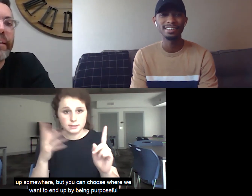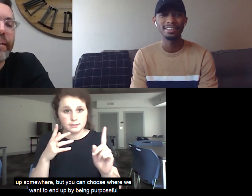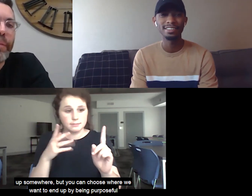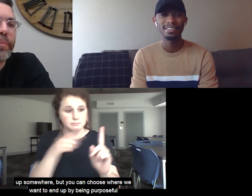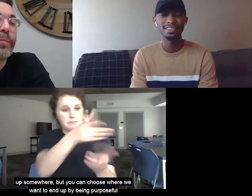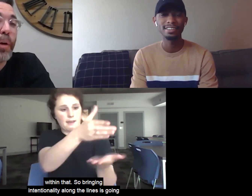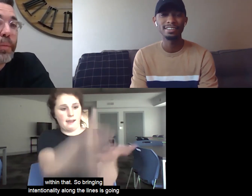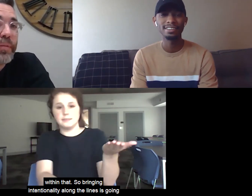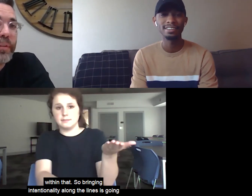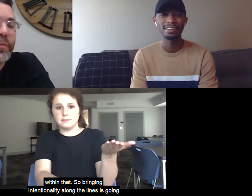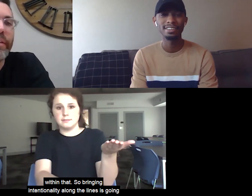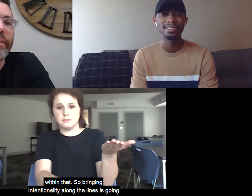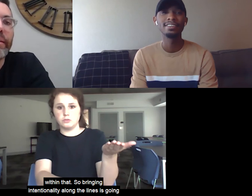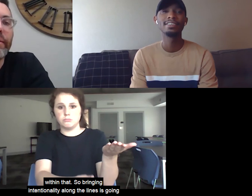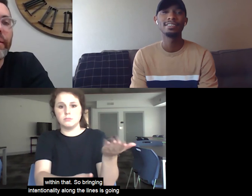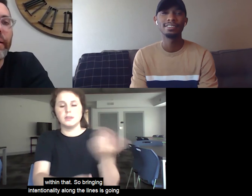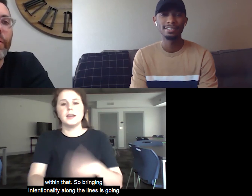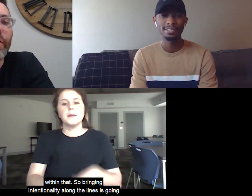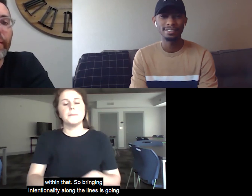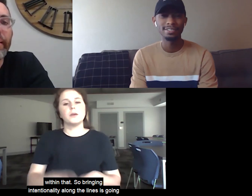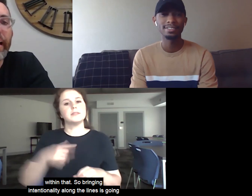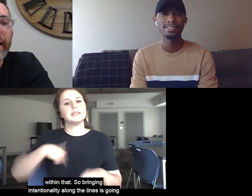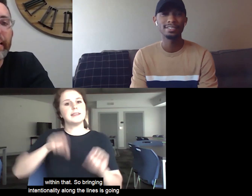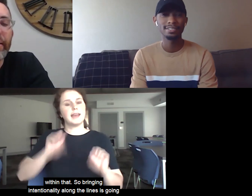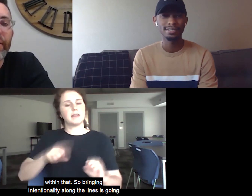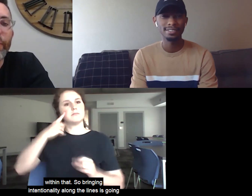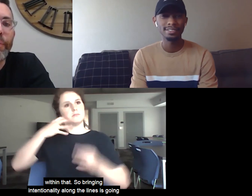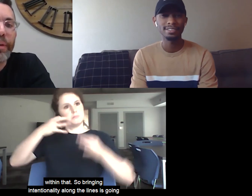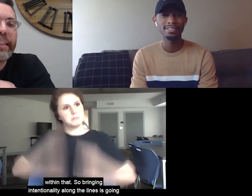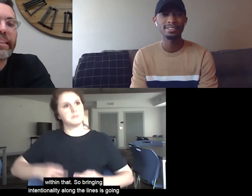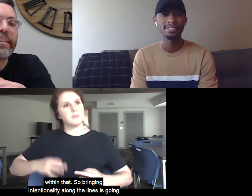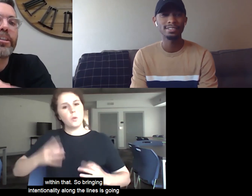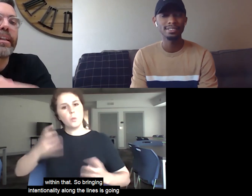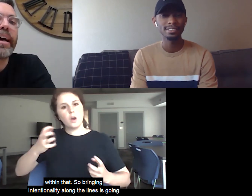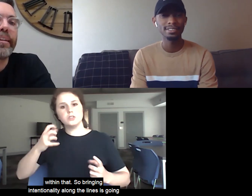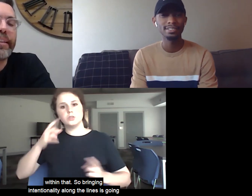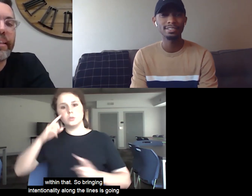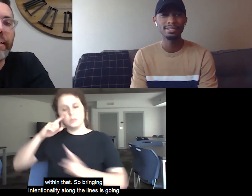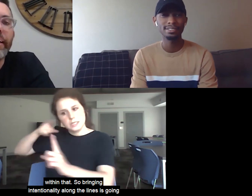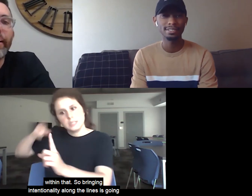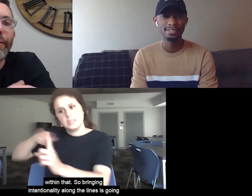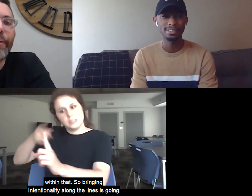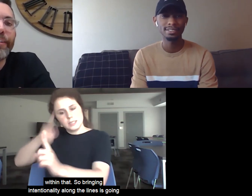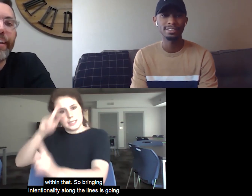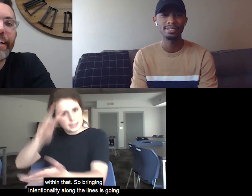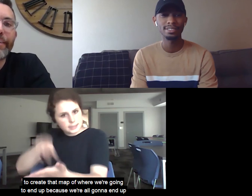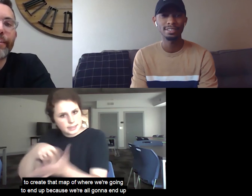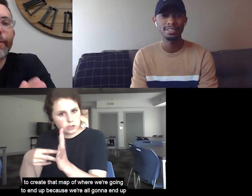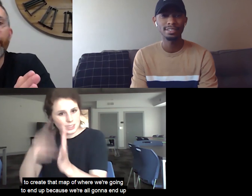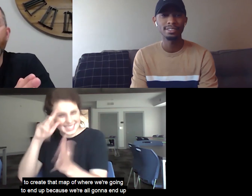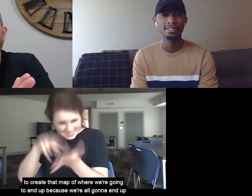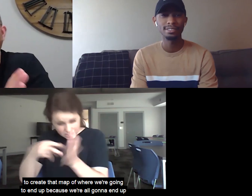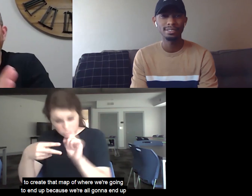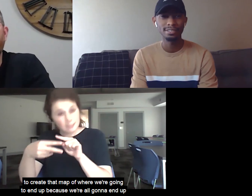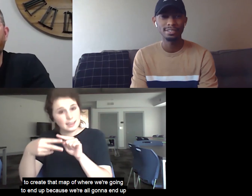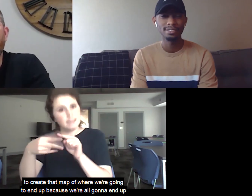to end up by being purposeful within that. And so bringing intentionality along the lines is